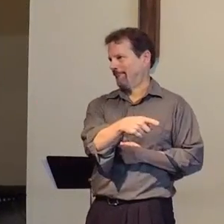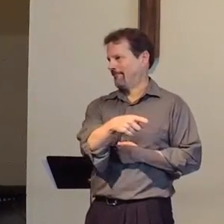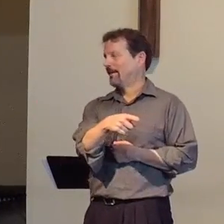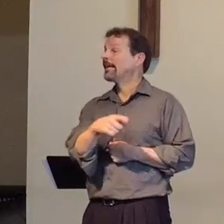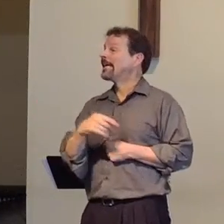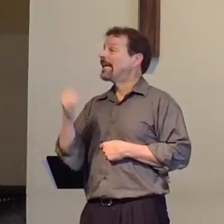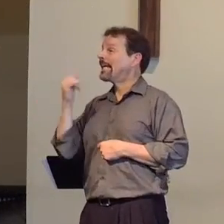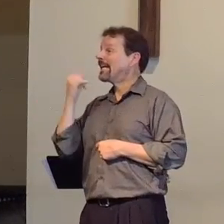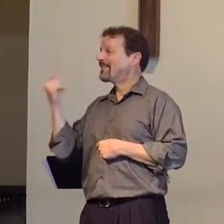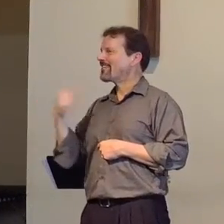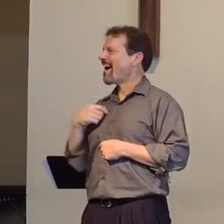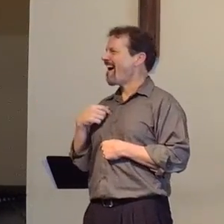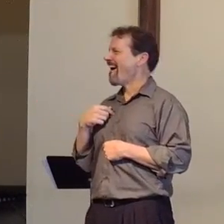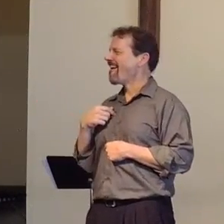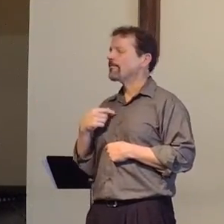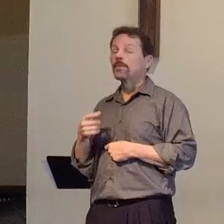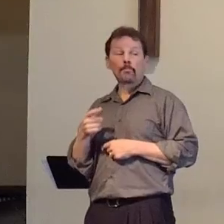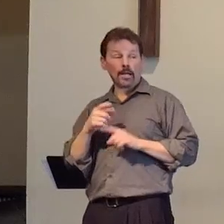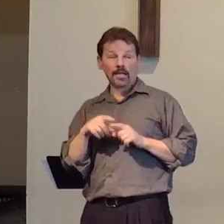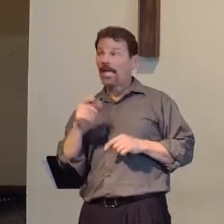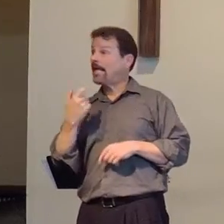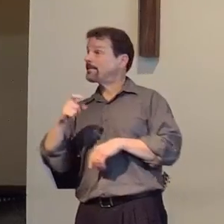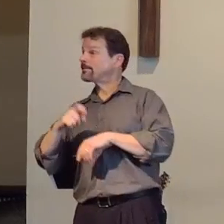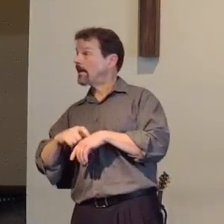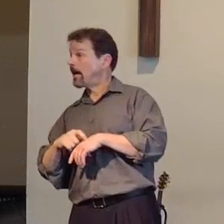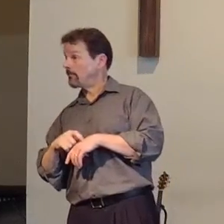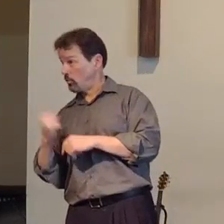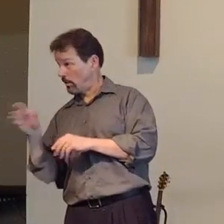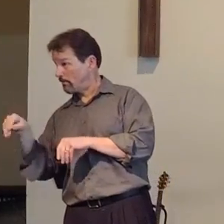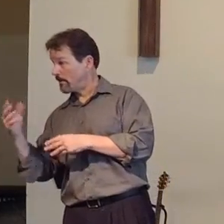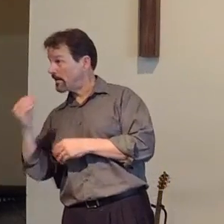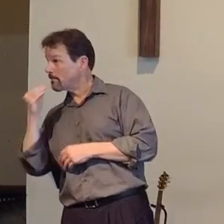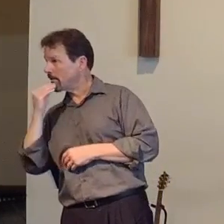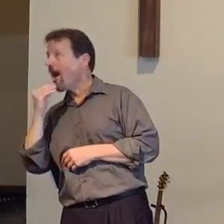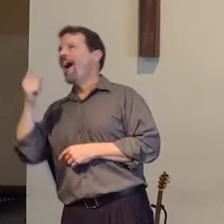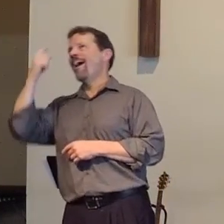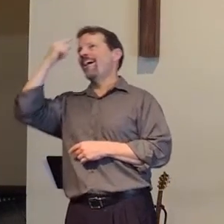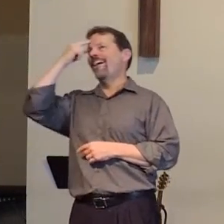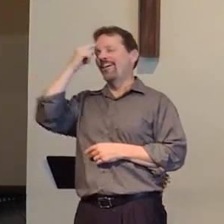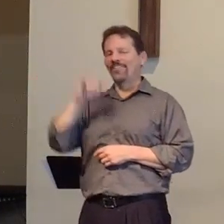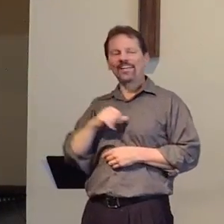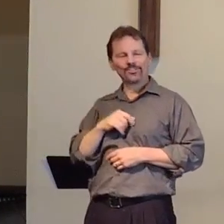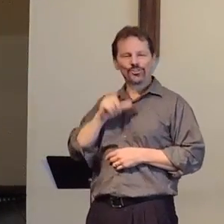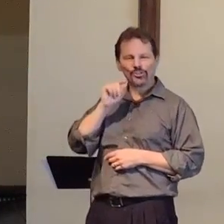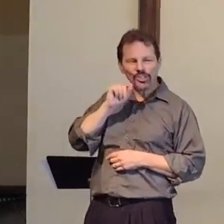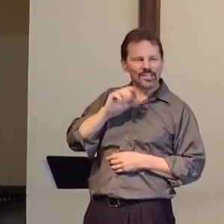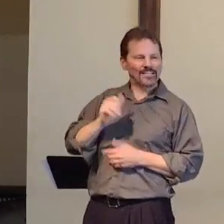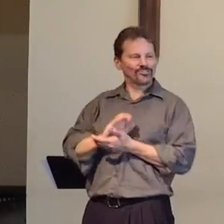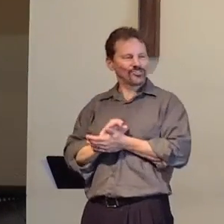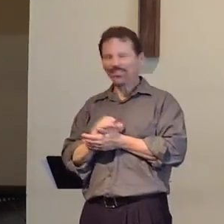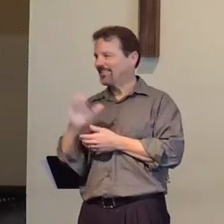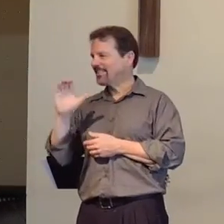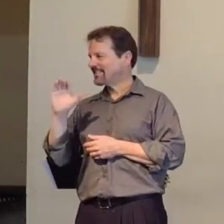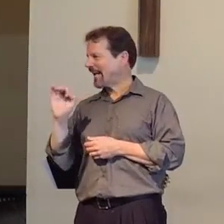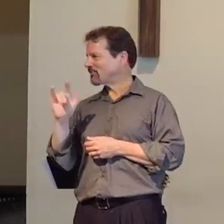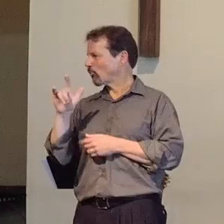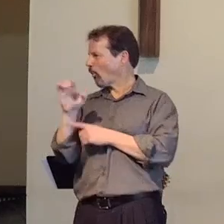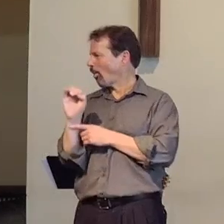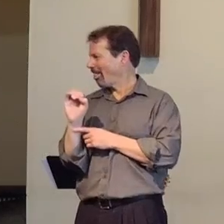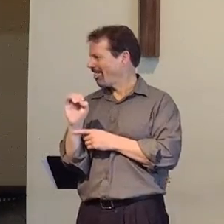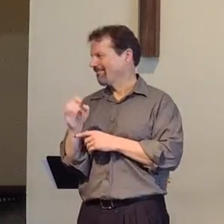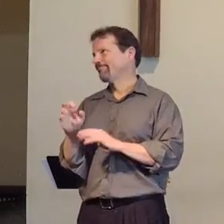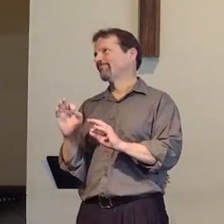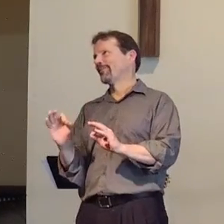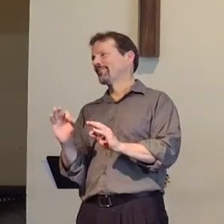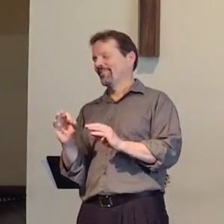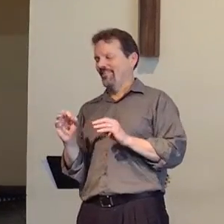I call dibs on the chicken and cheese casserole, because that's all I got. That's all I got. So it's not just been